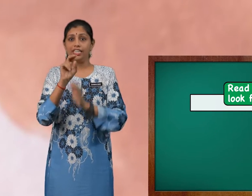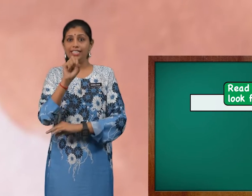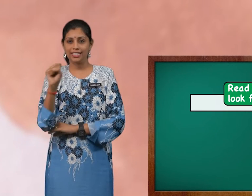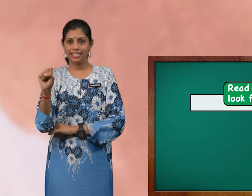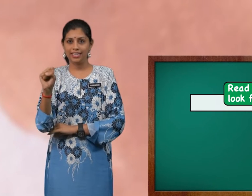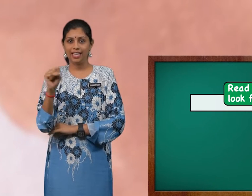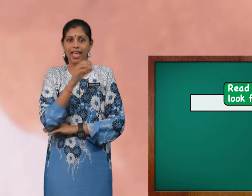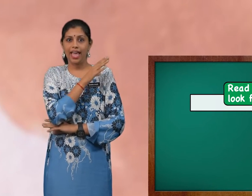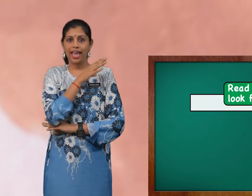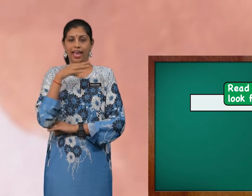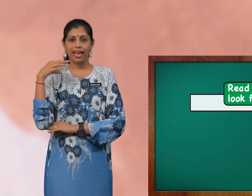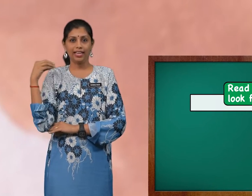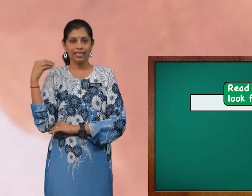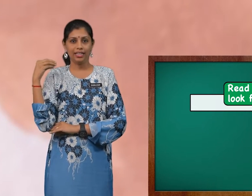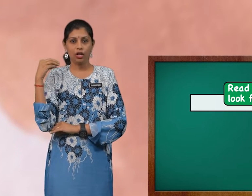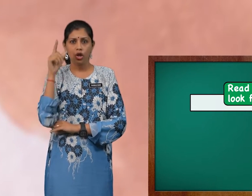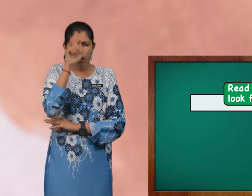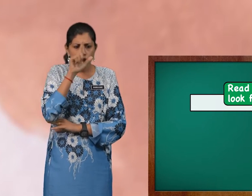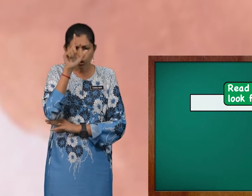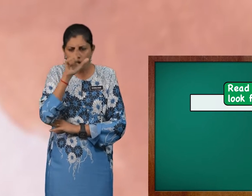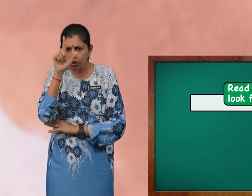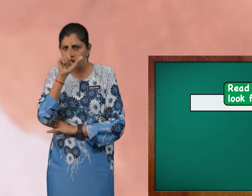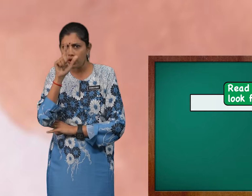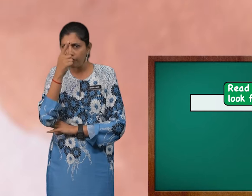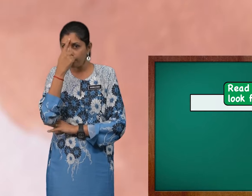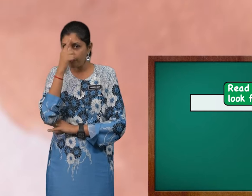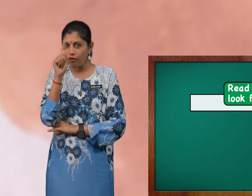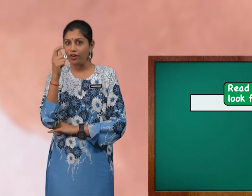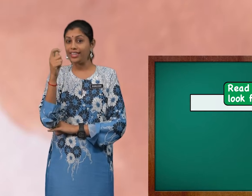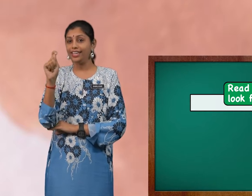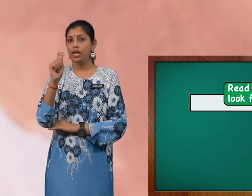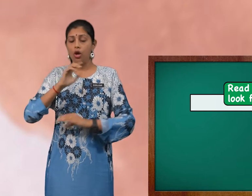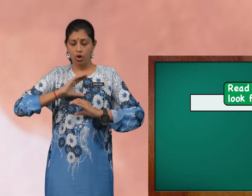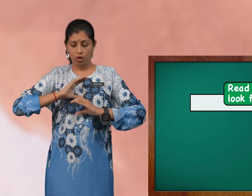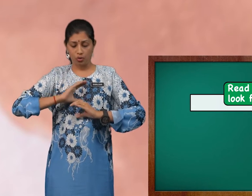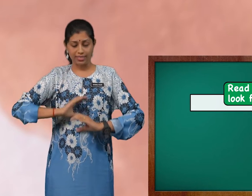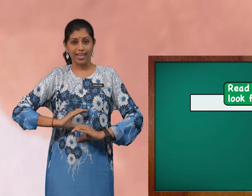instructions and look for the content.